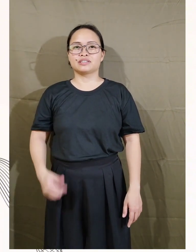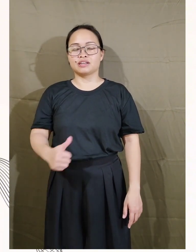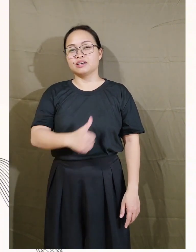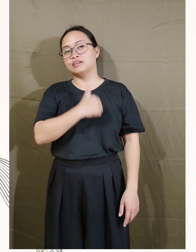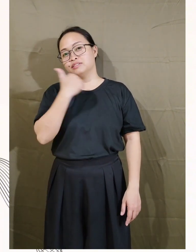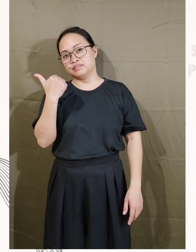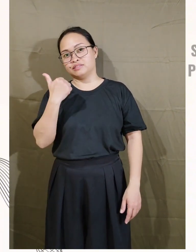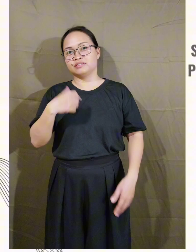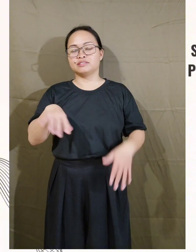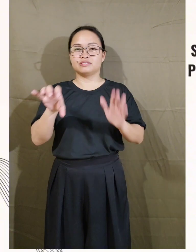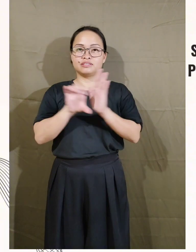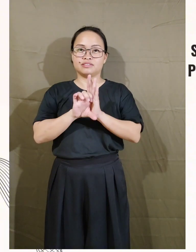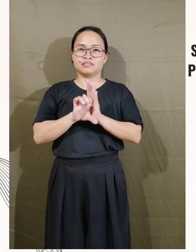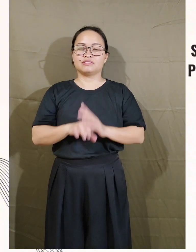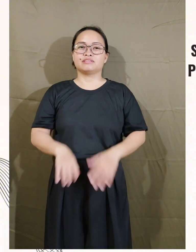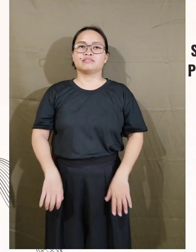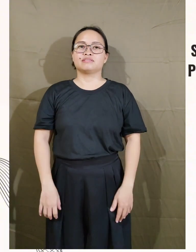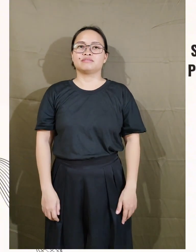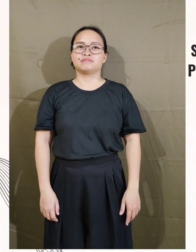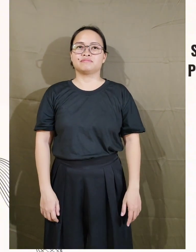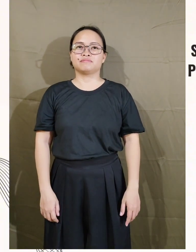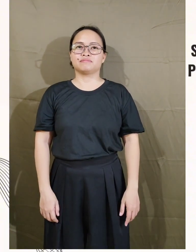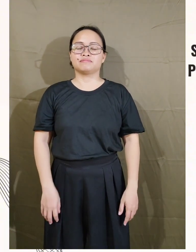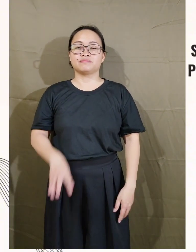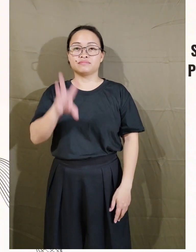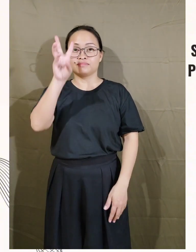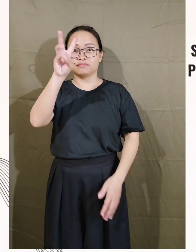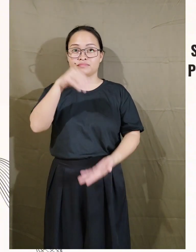Another example.